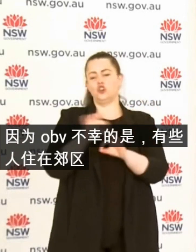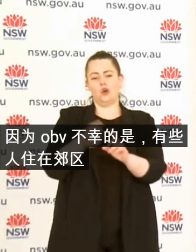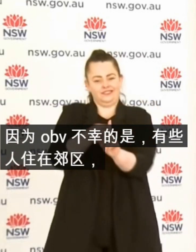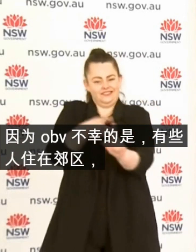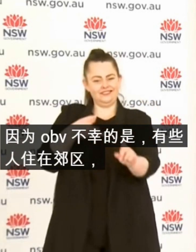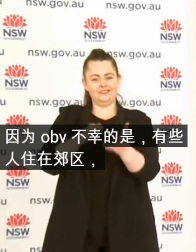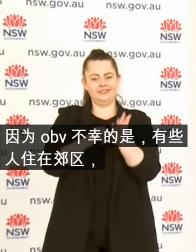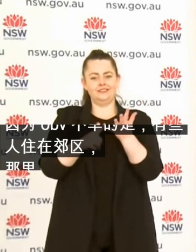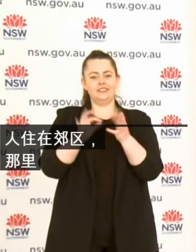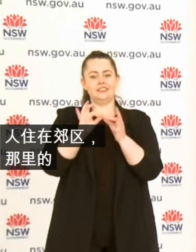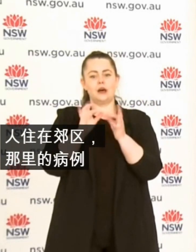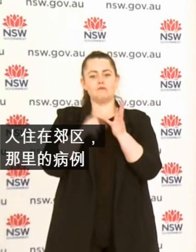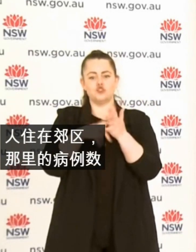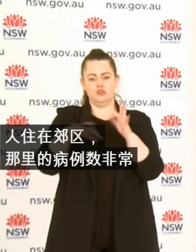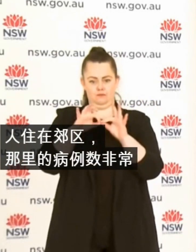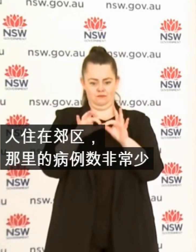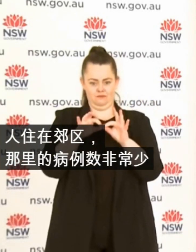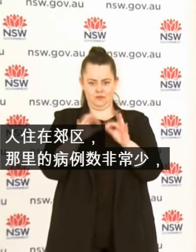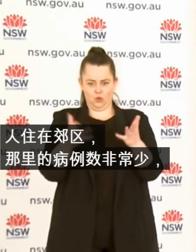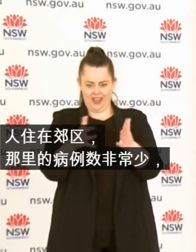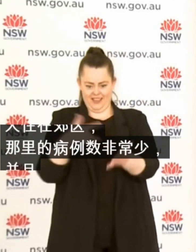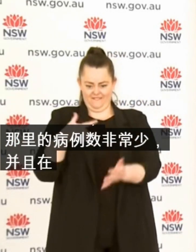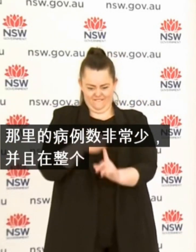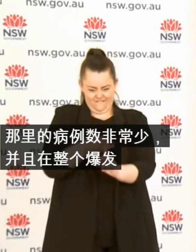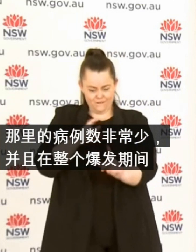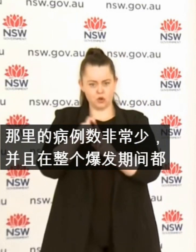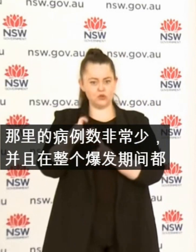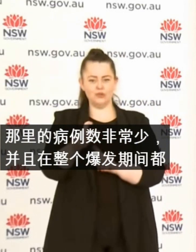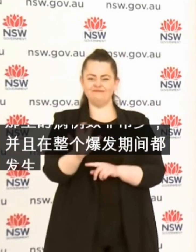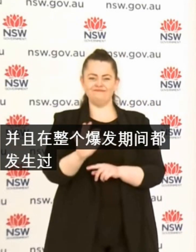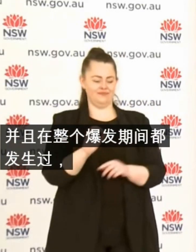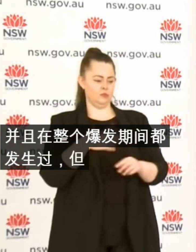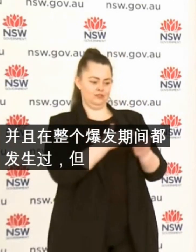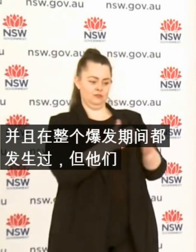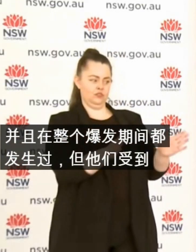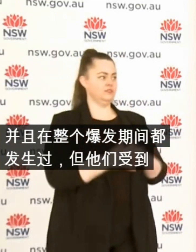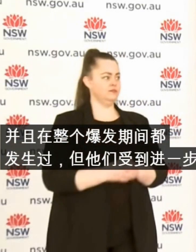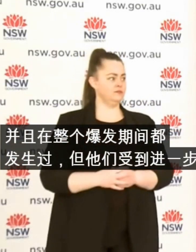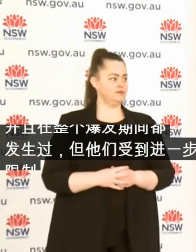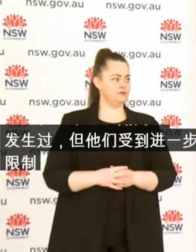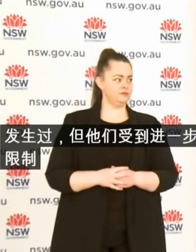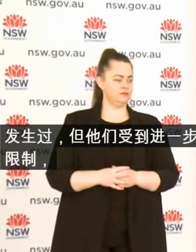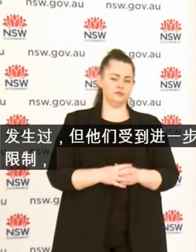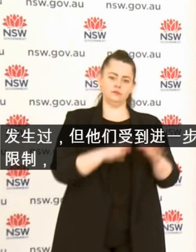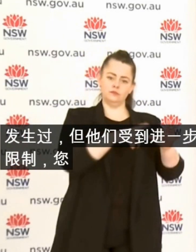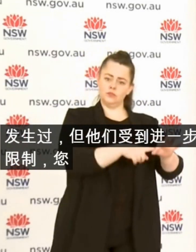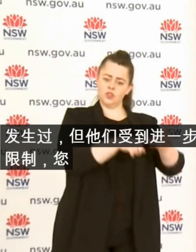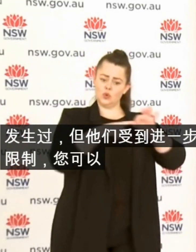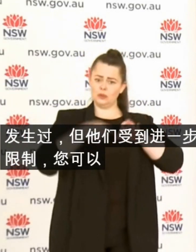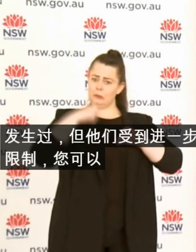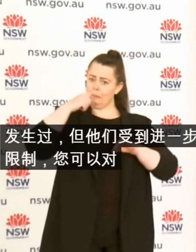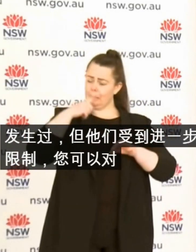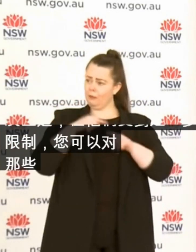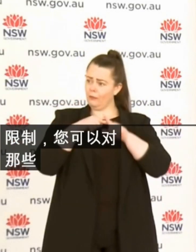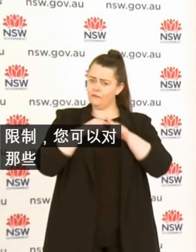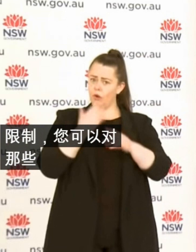in suburbs where there are very small numbers of cases and have been during this entire outbreak, yet they are subject to further restrictions. What